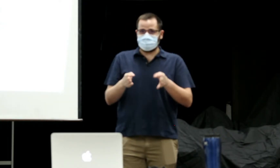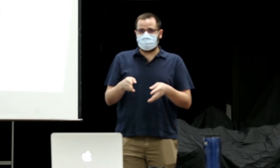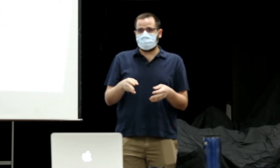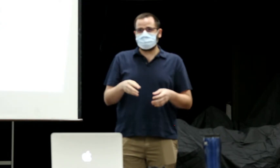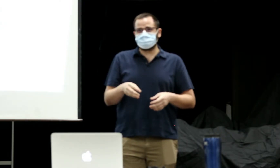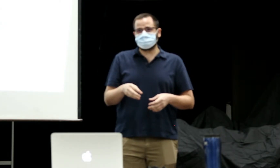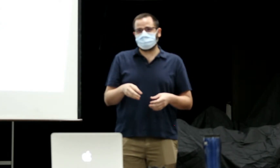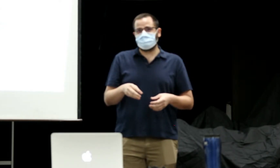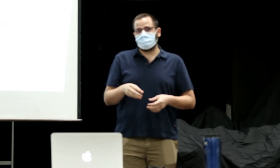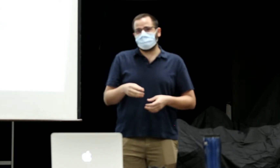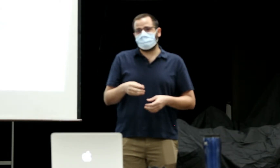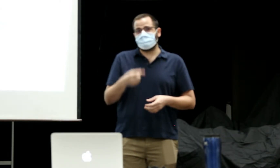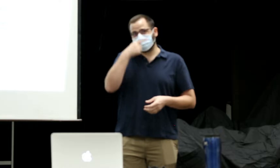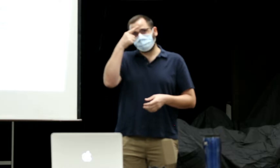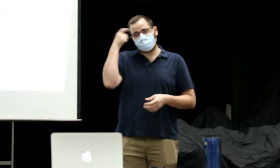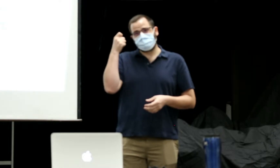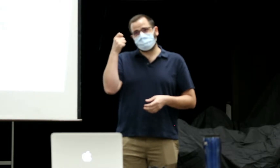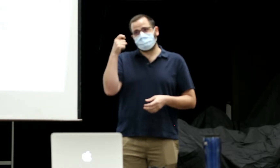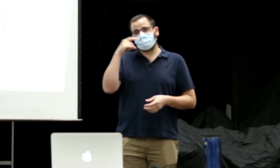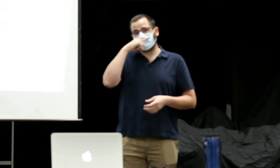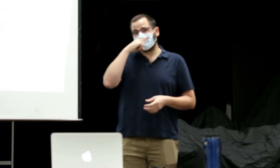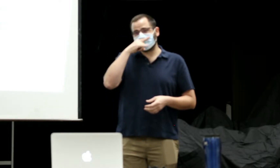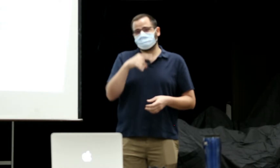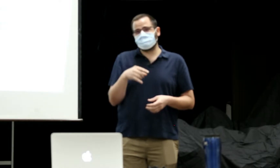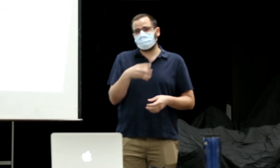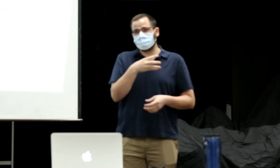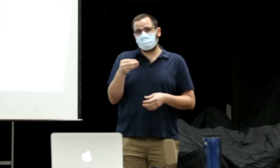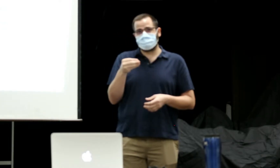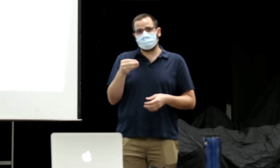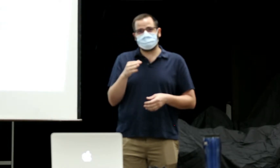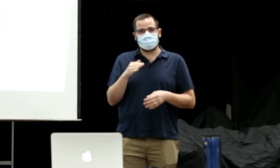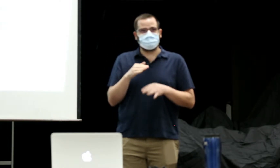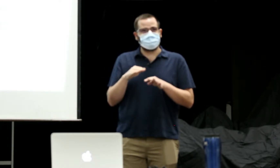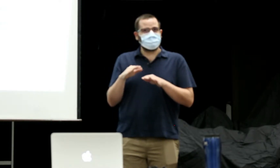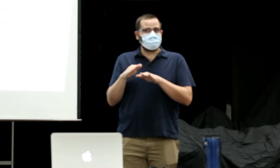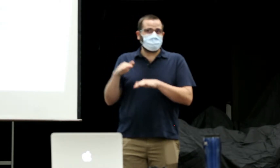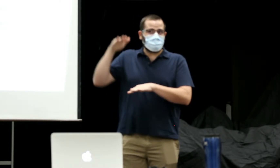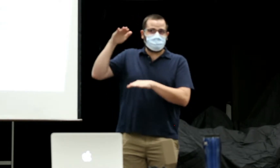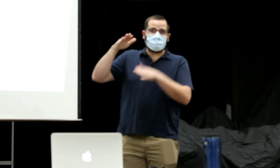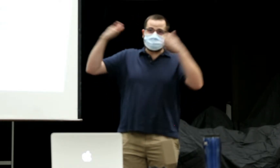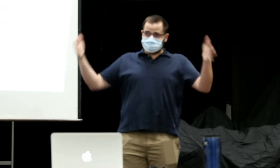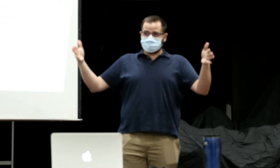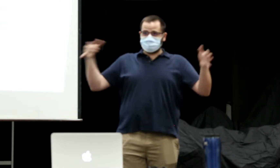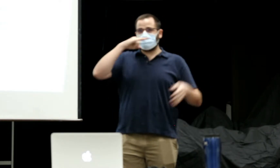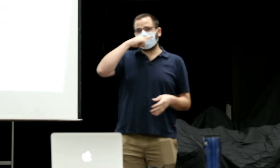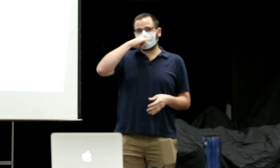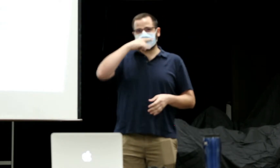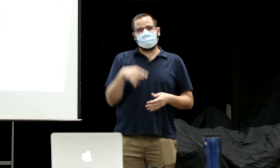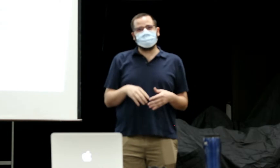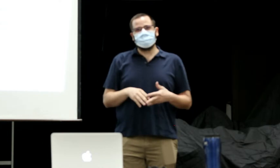I am an audiologist, For kids, specifically for kids big kids.